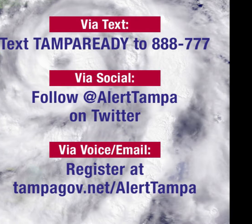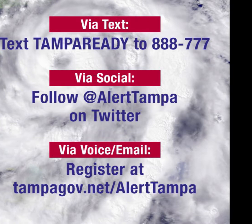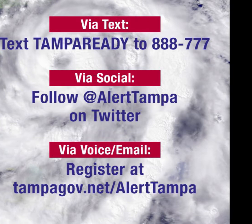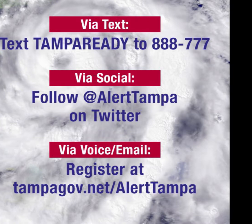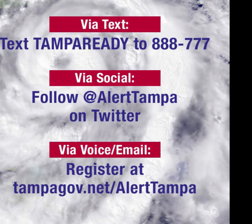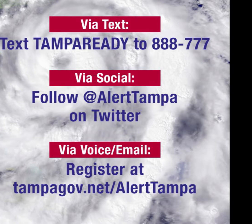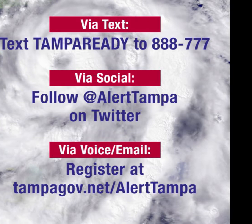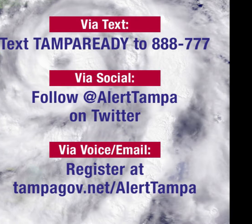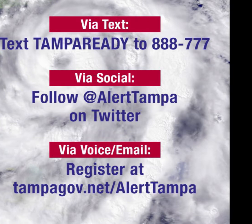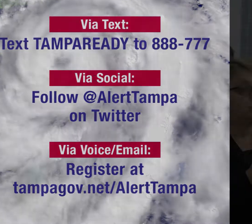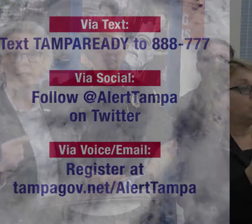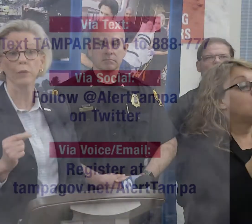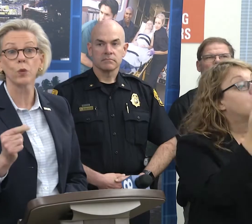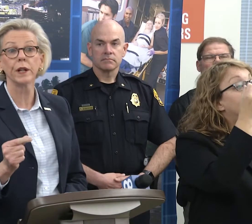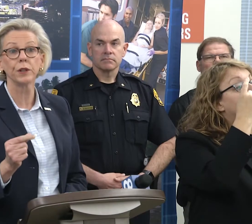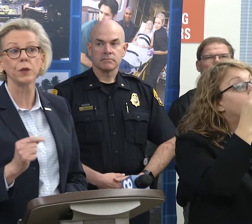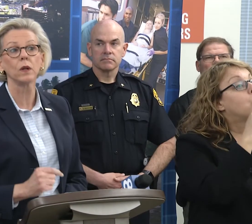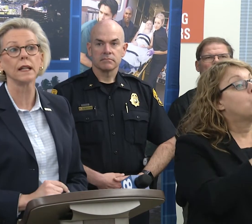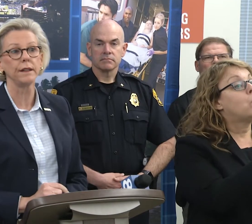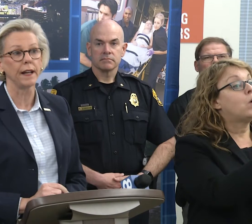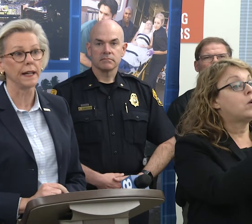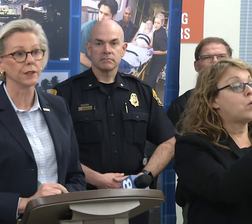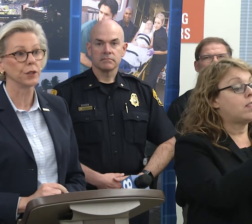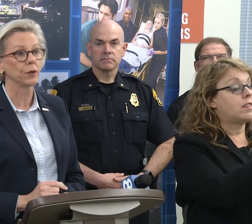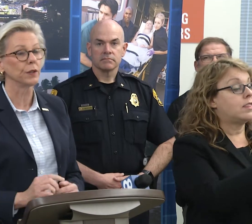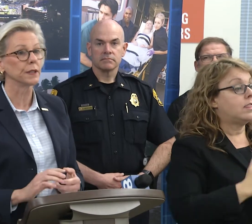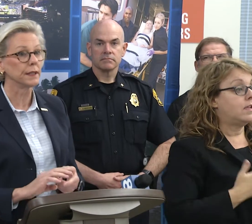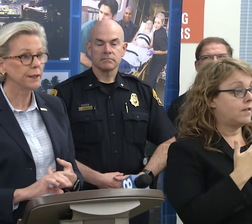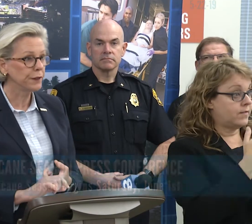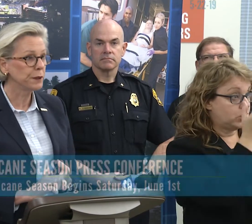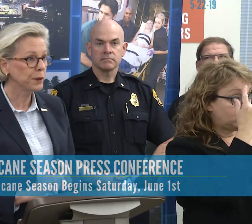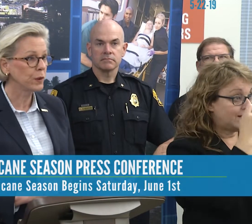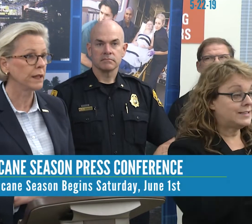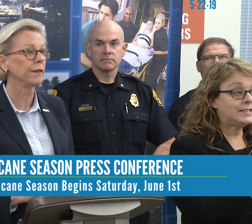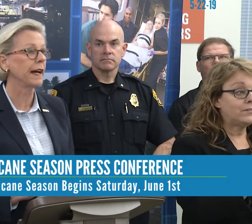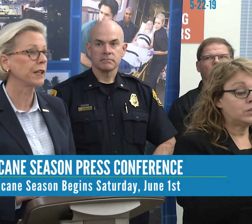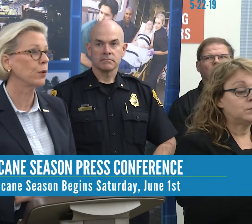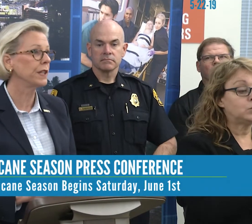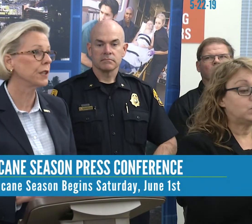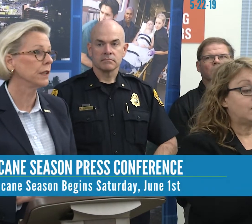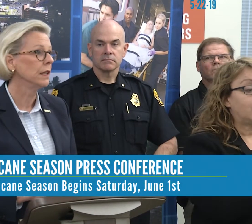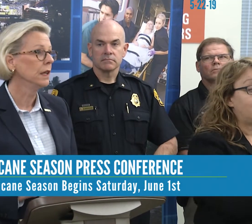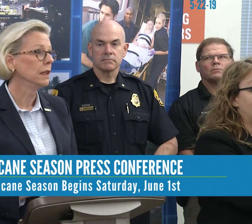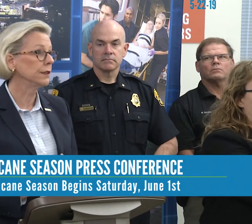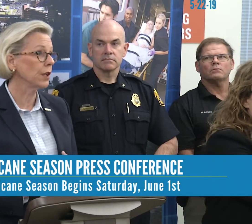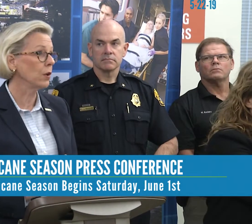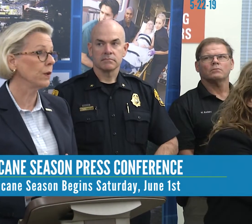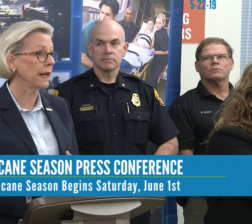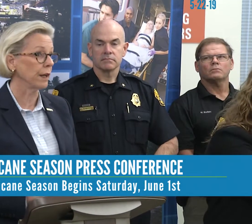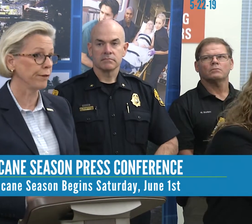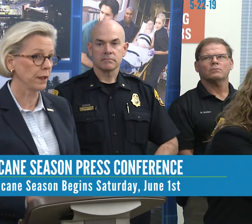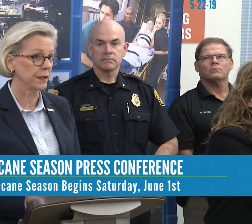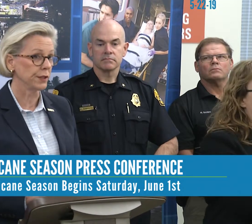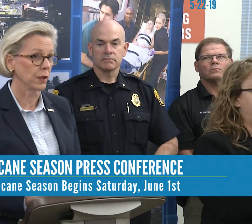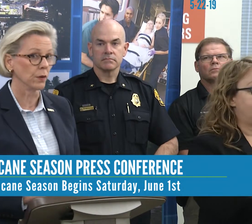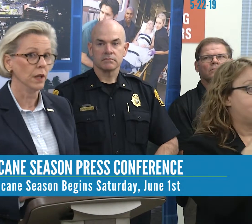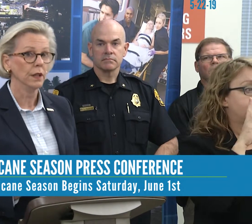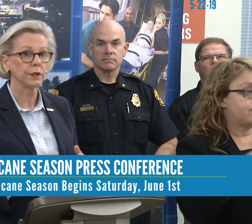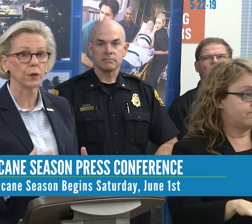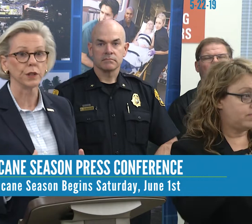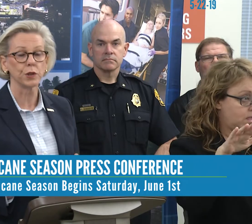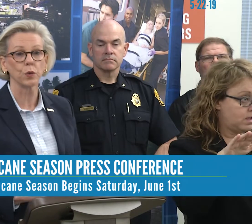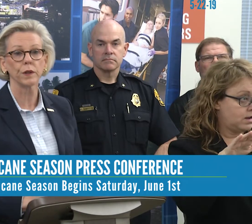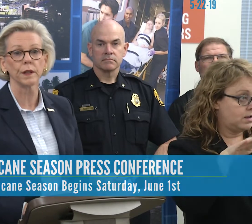that they need to do. Understand where you live at, too. There's a difference between an evacuation zone and a flood